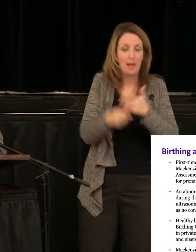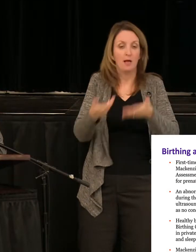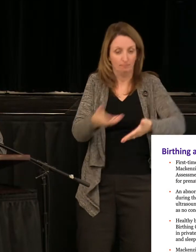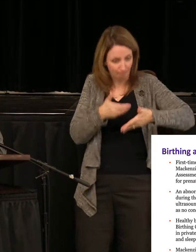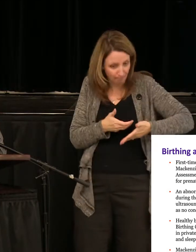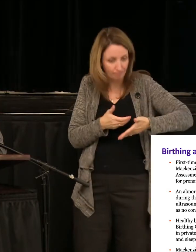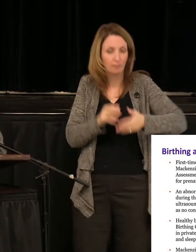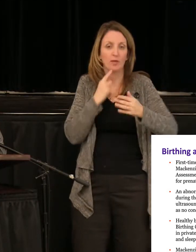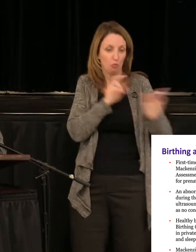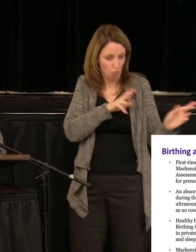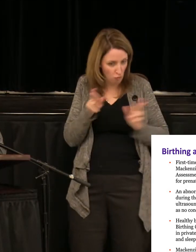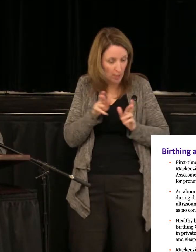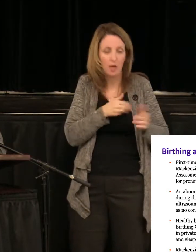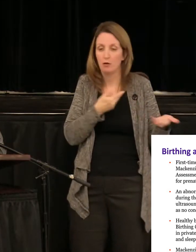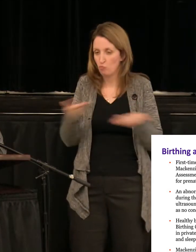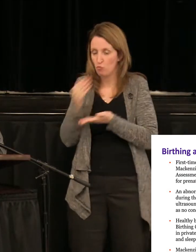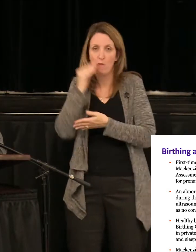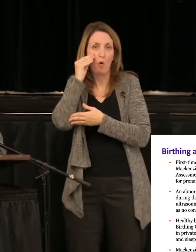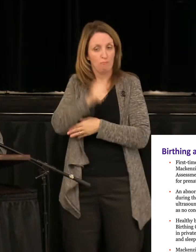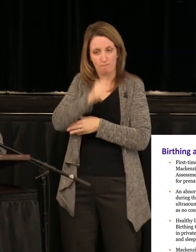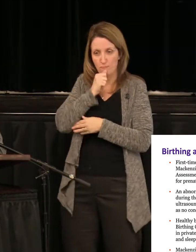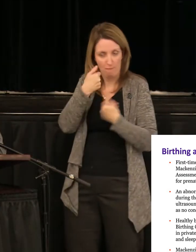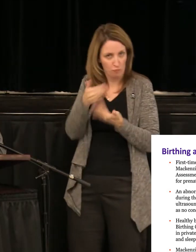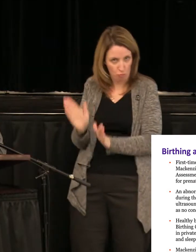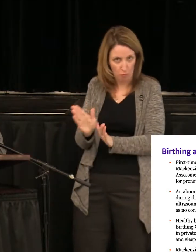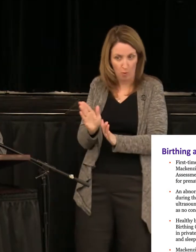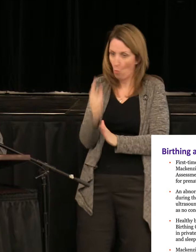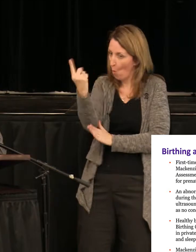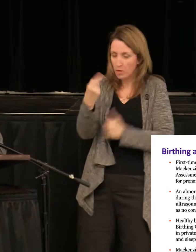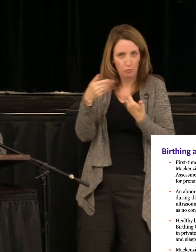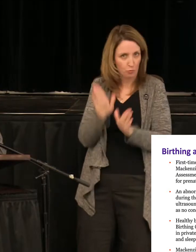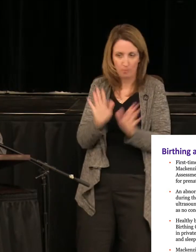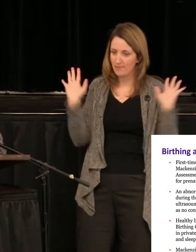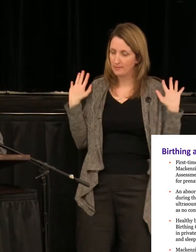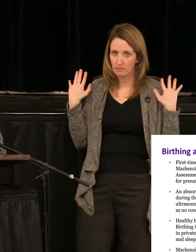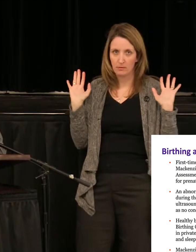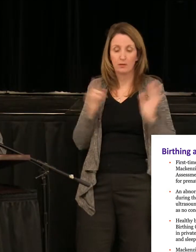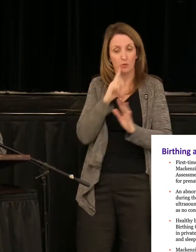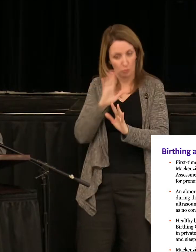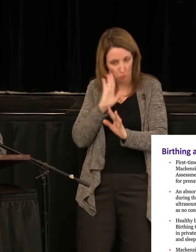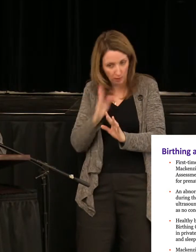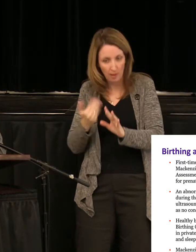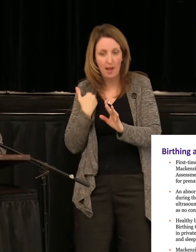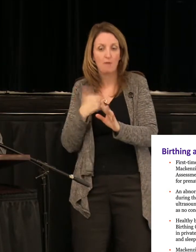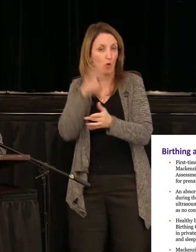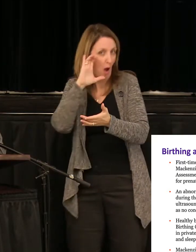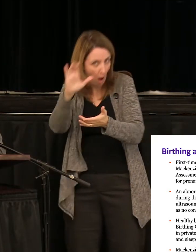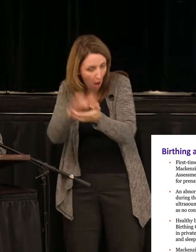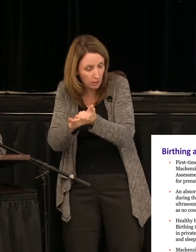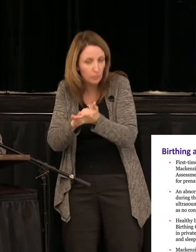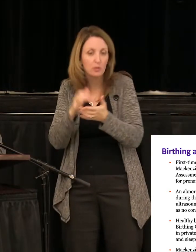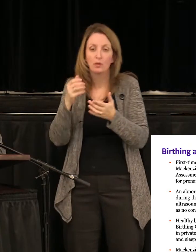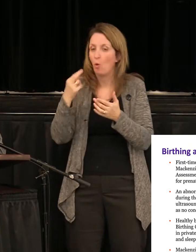room, recovers in the same room, a private room, with the capacity to have her loved one, her husband,